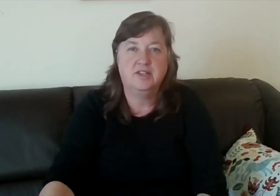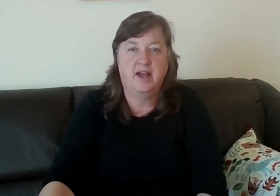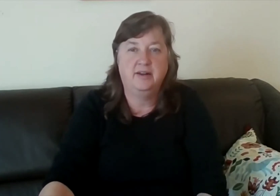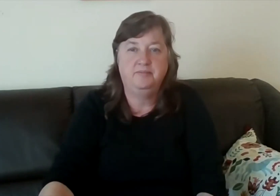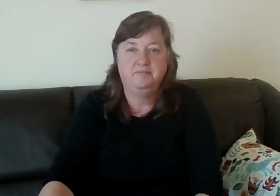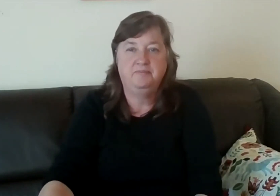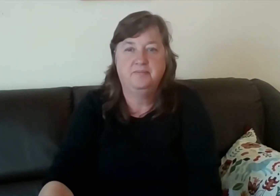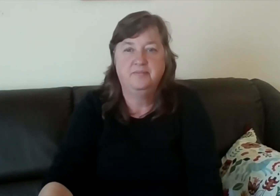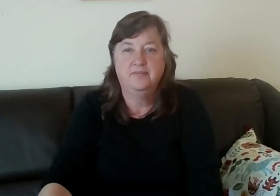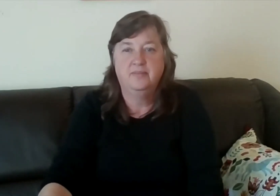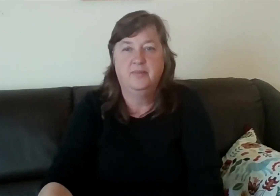that.